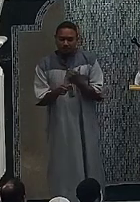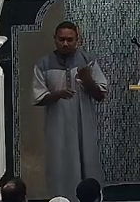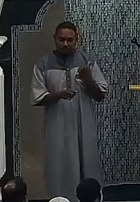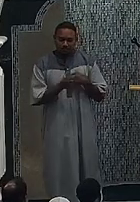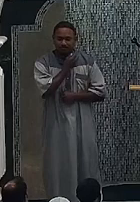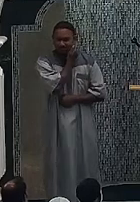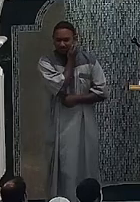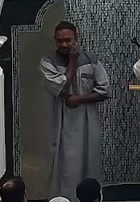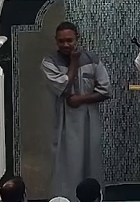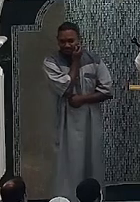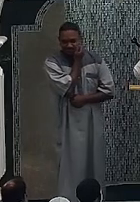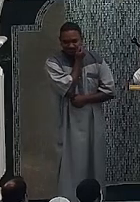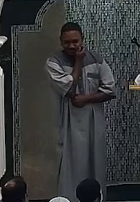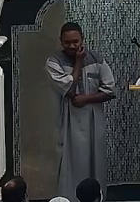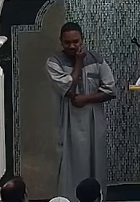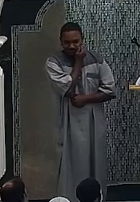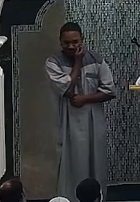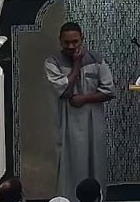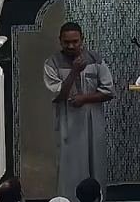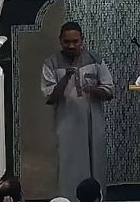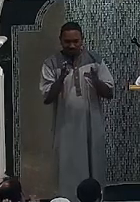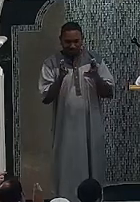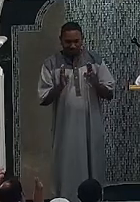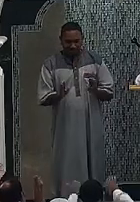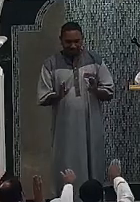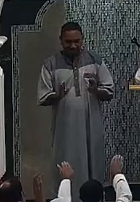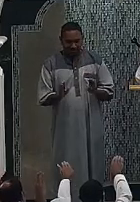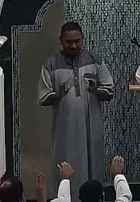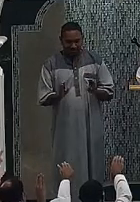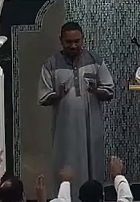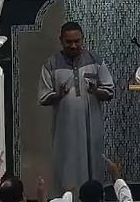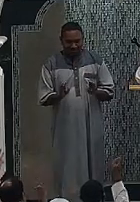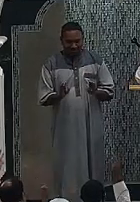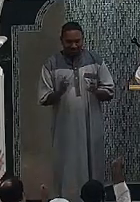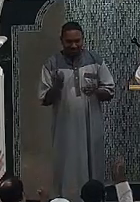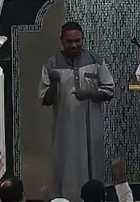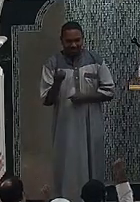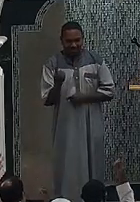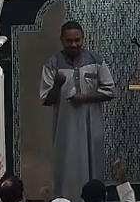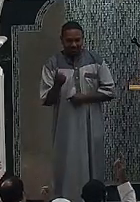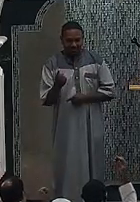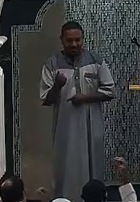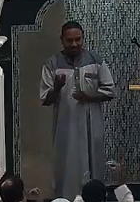peace be with you.